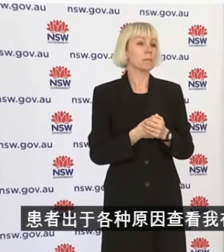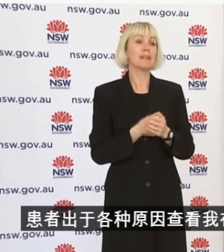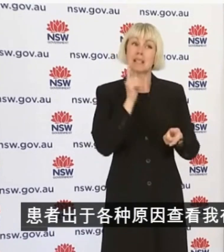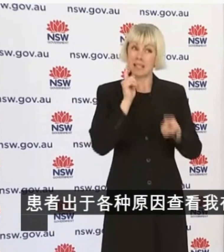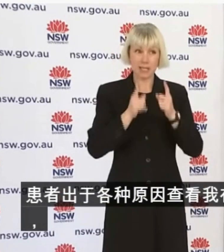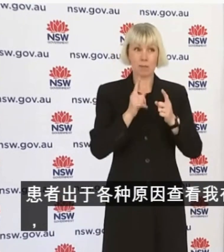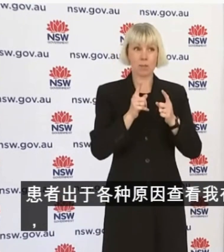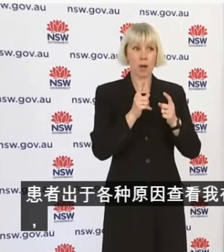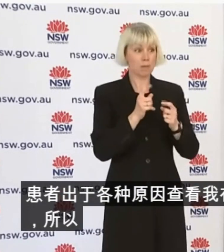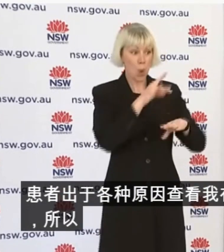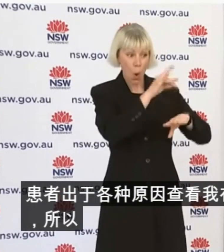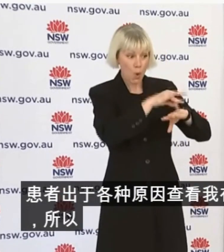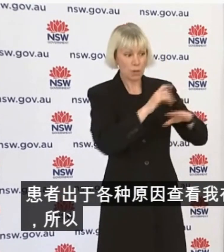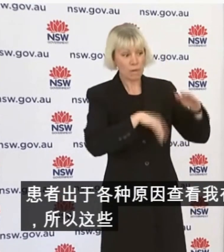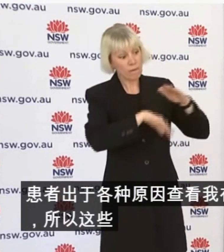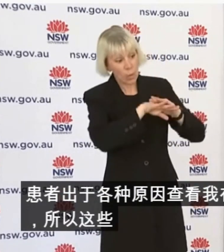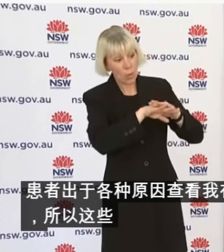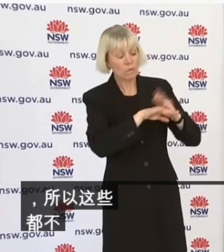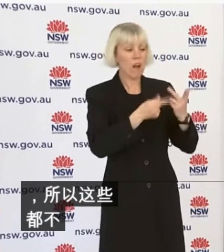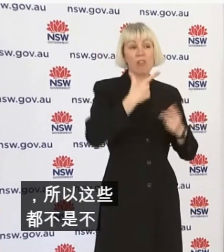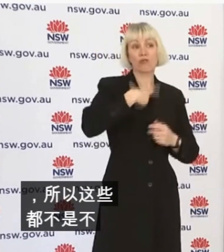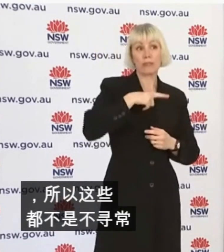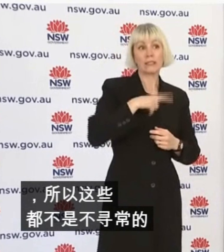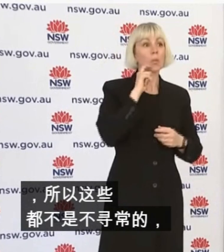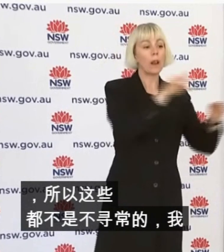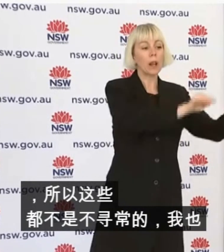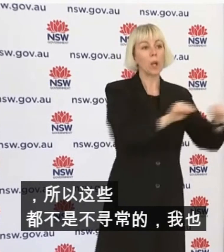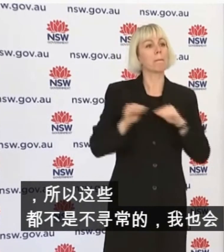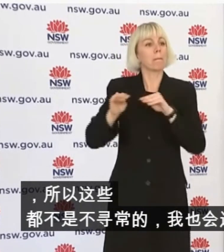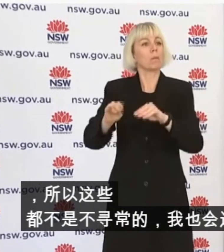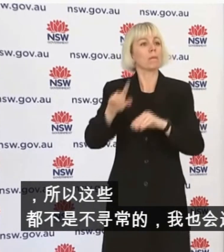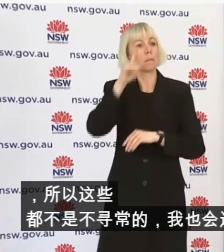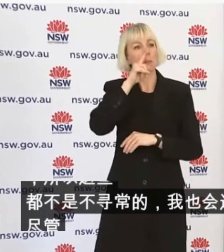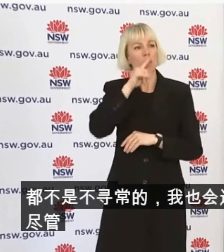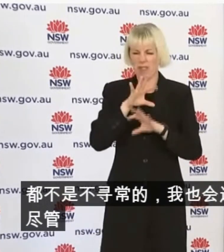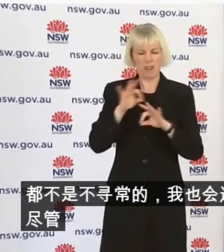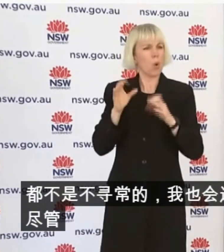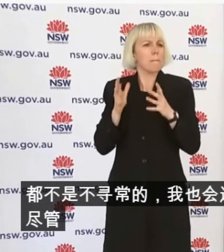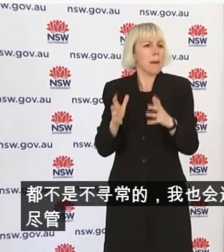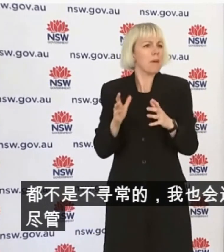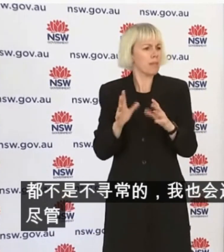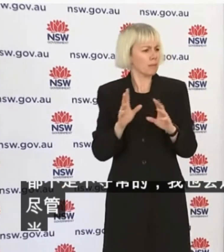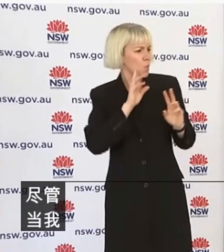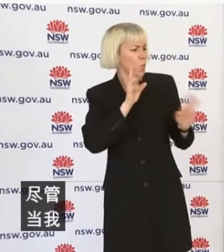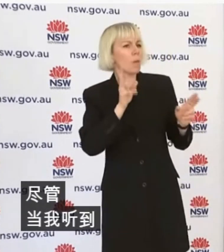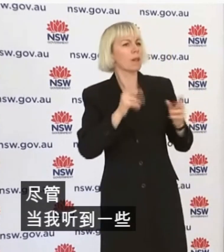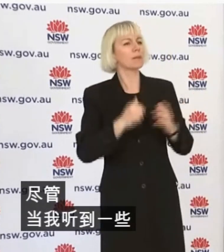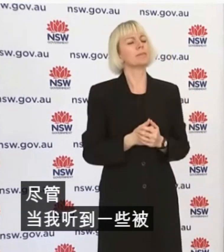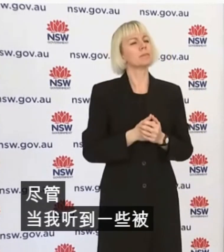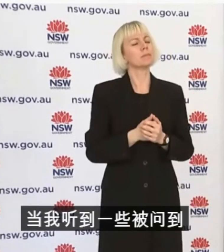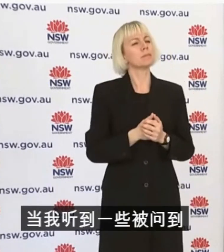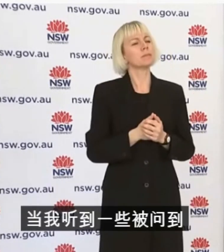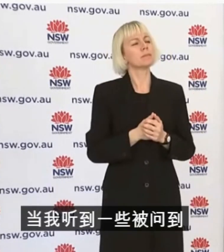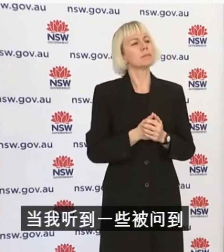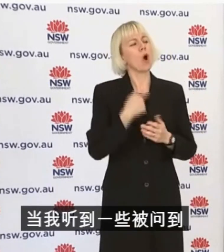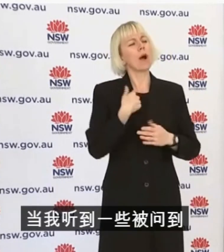hospital for a variety of reasons. So none of that is unusual. And I'll just say this too, although it strikes me when I listen to